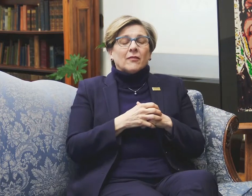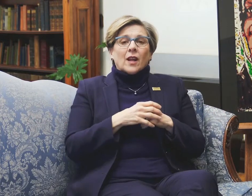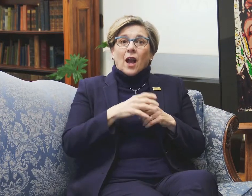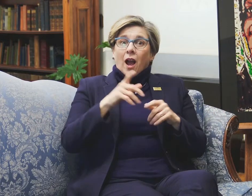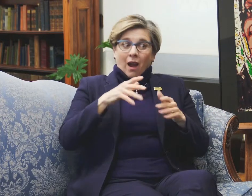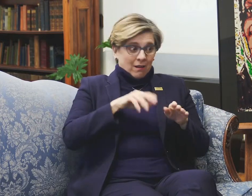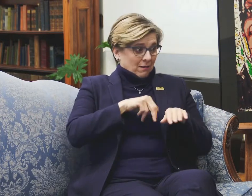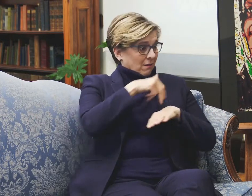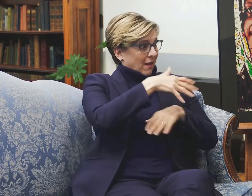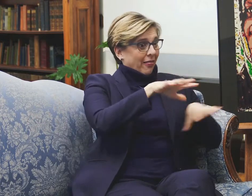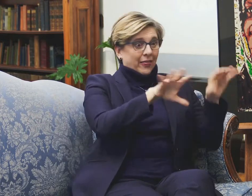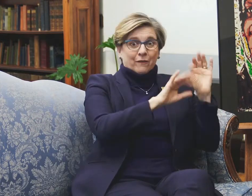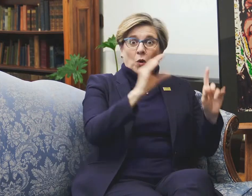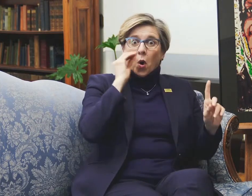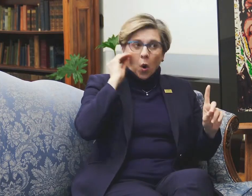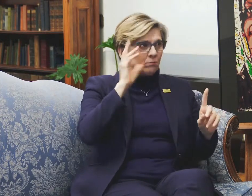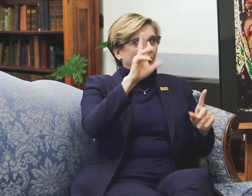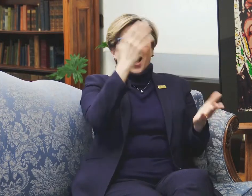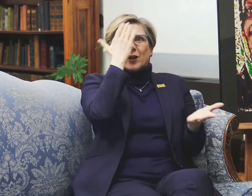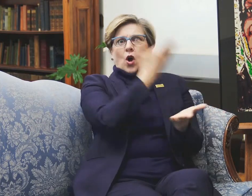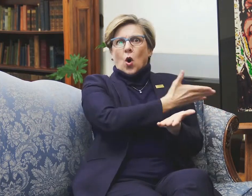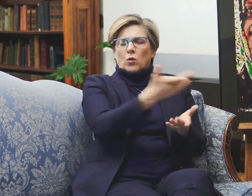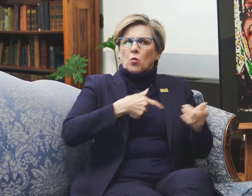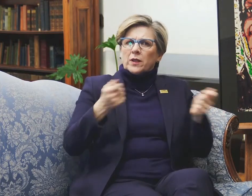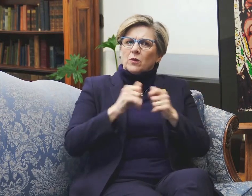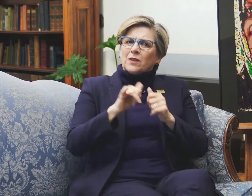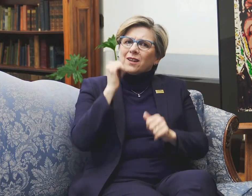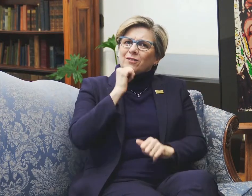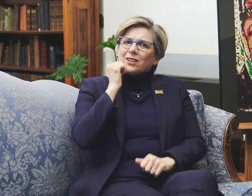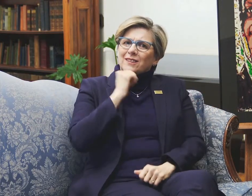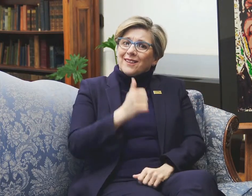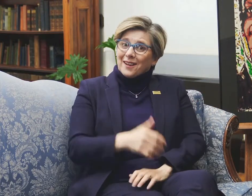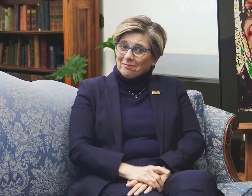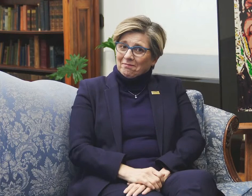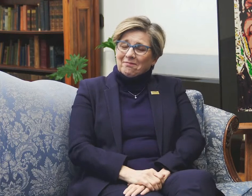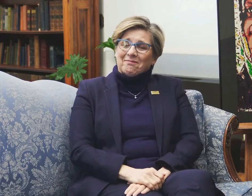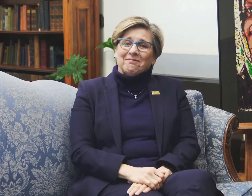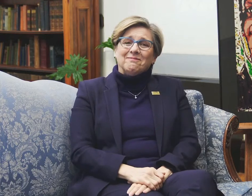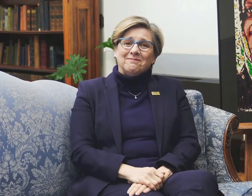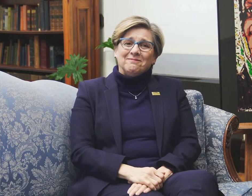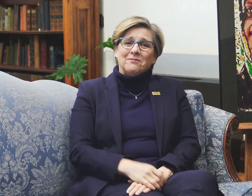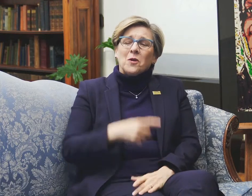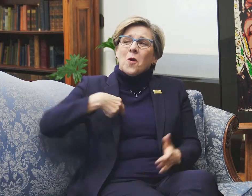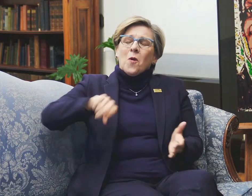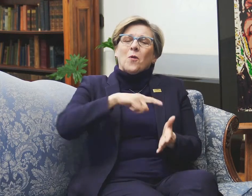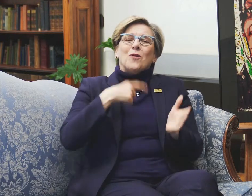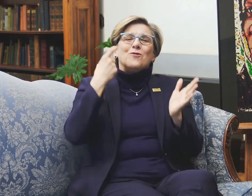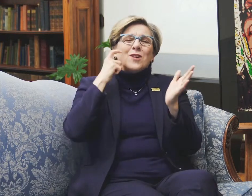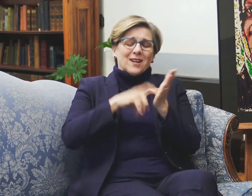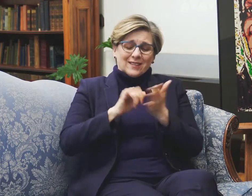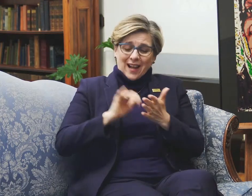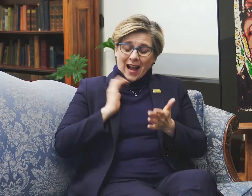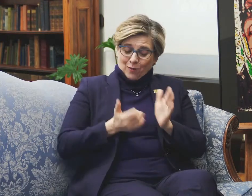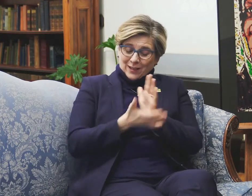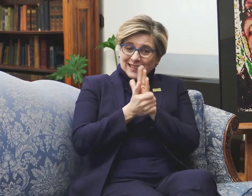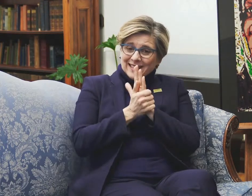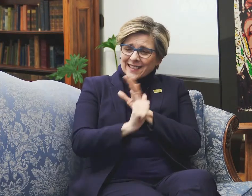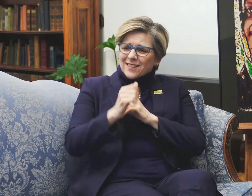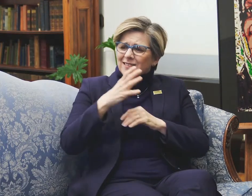their home and walking into the unknown. We deal with this experience every single day. We recognize that we have built our